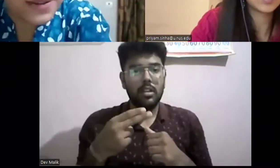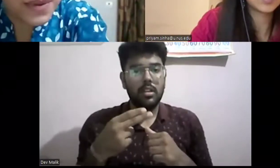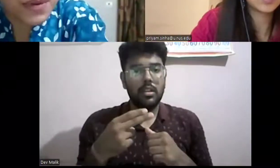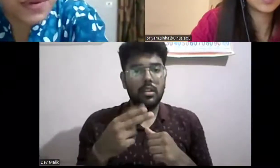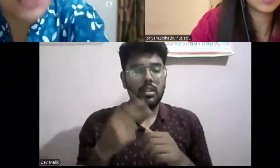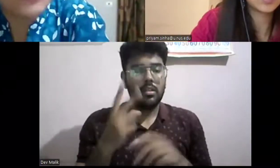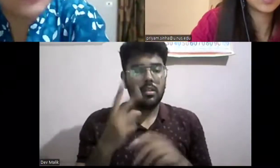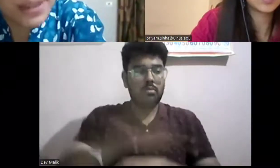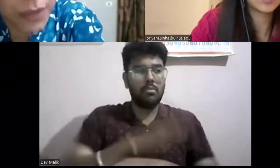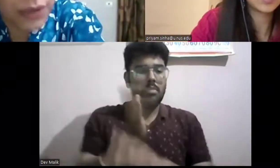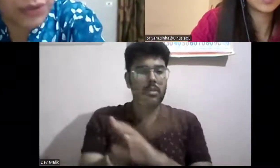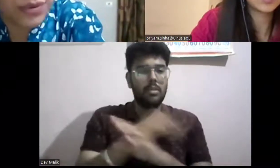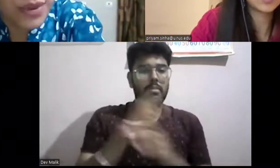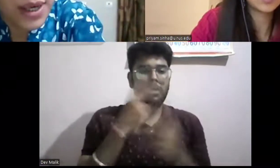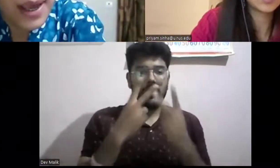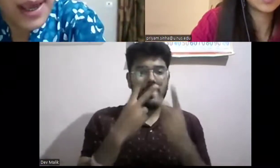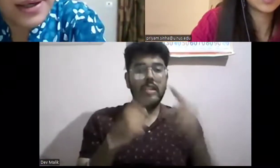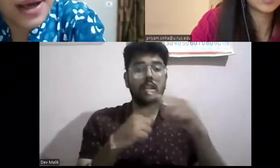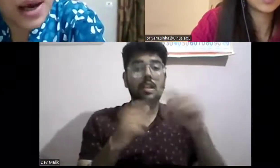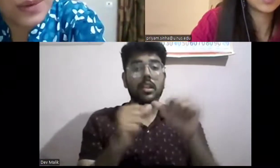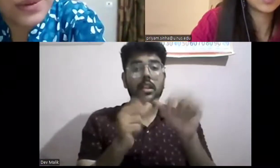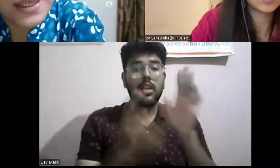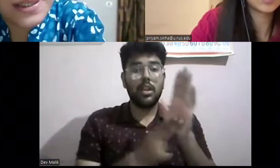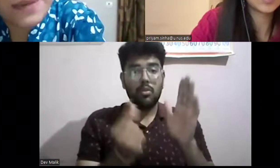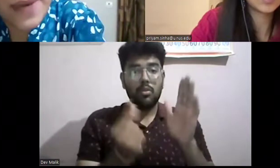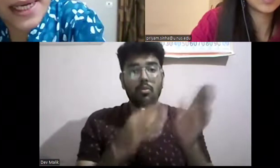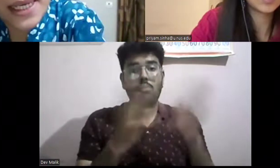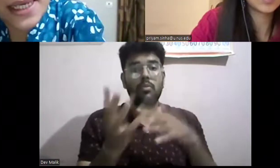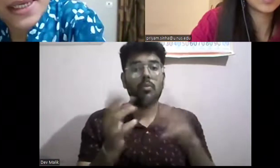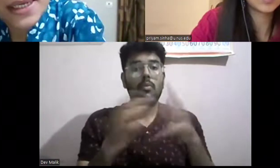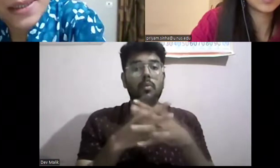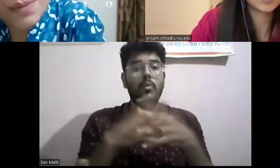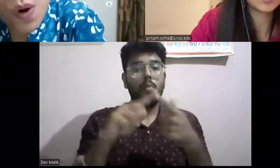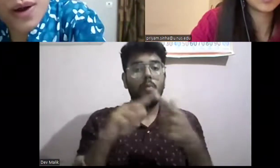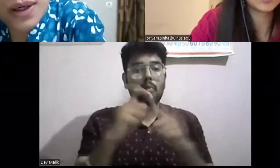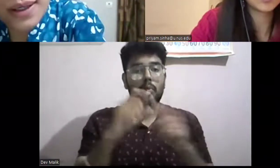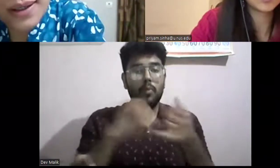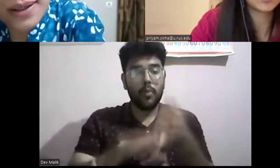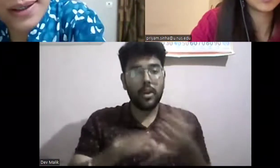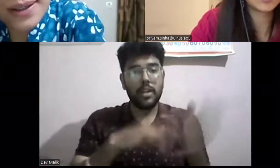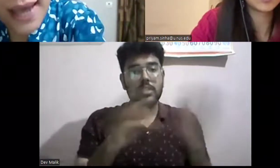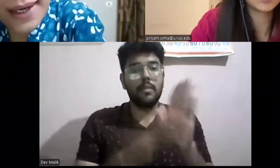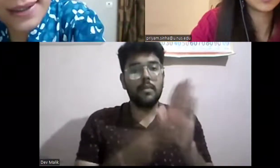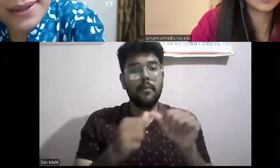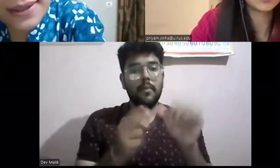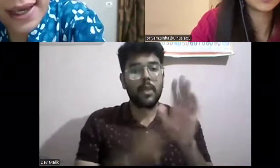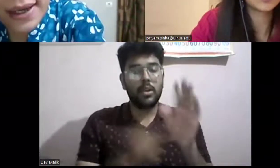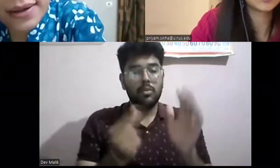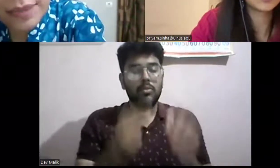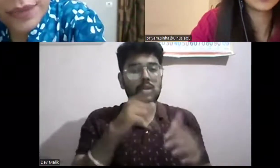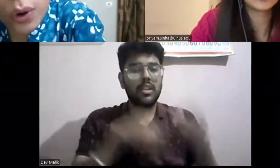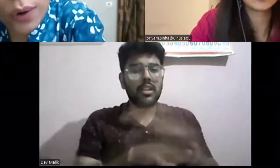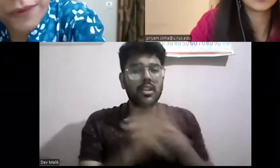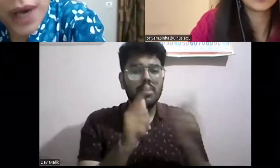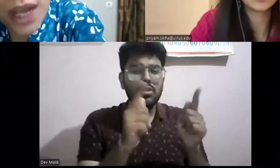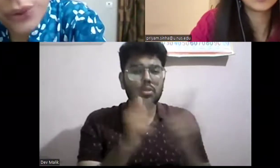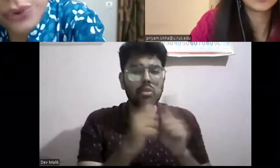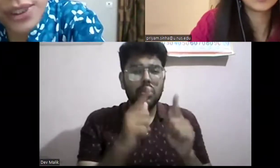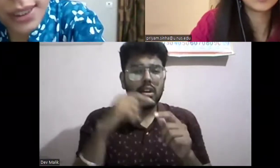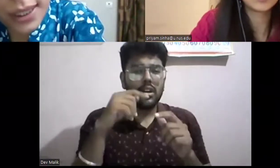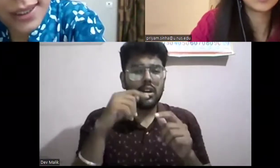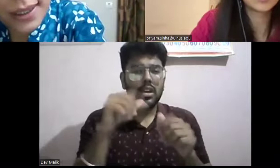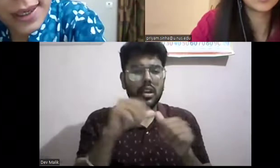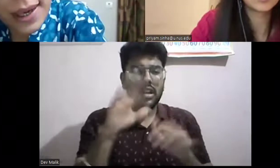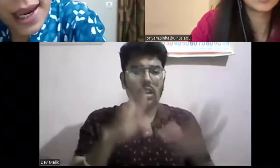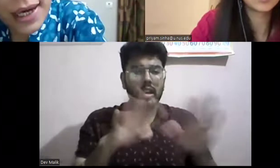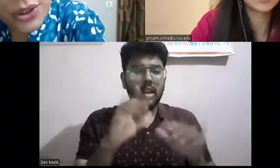back. This was Tanu Ed Manu, and how there's this very small character there of